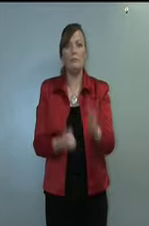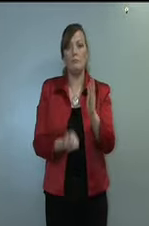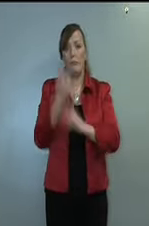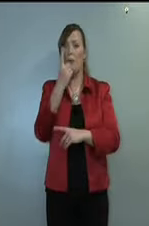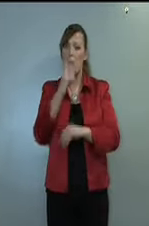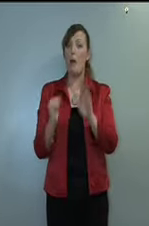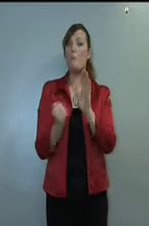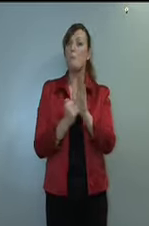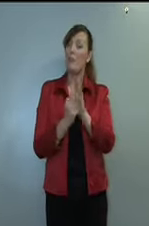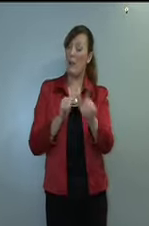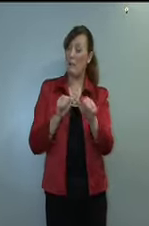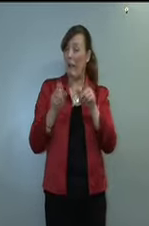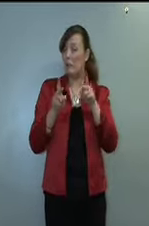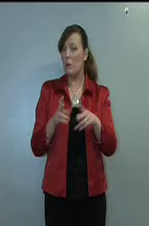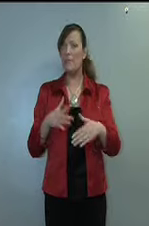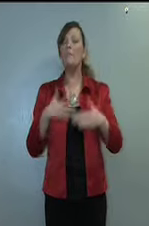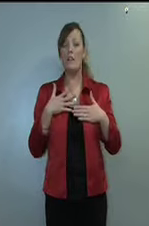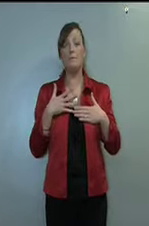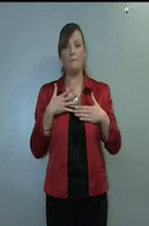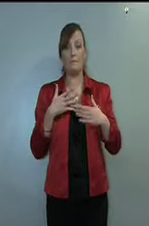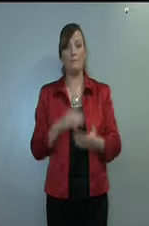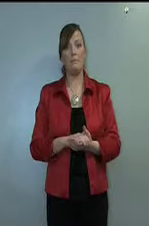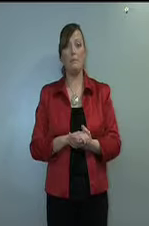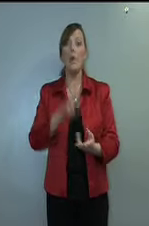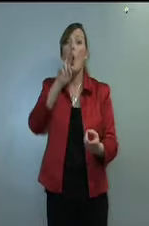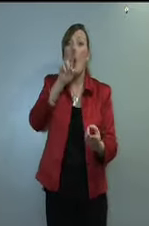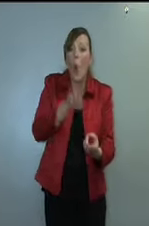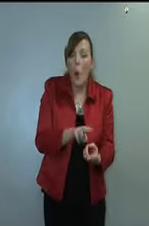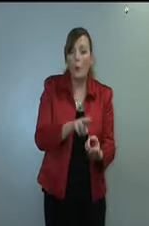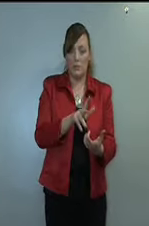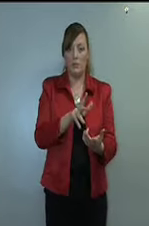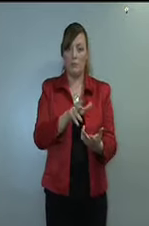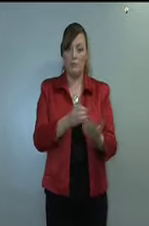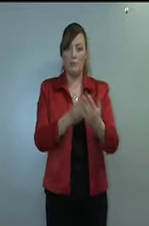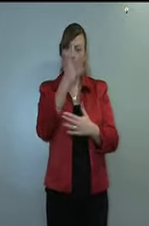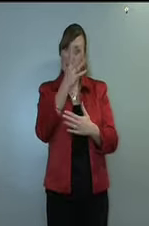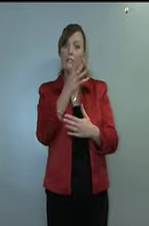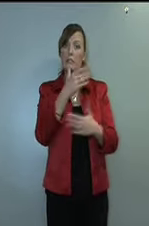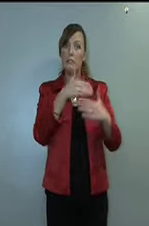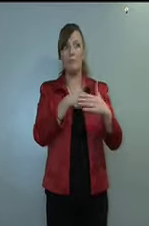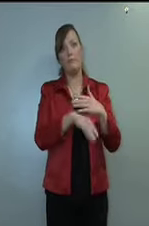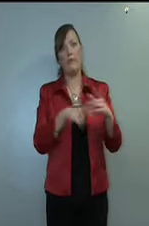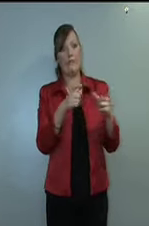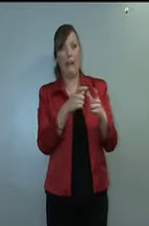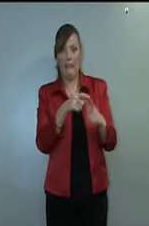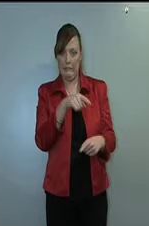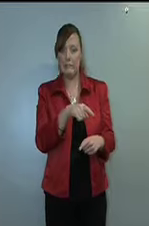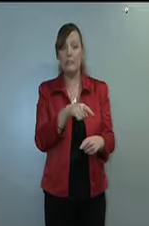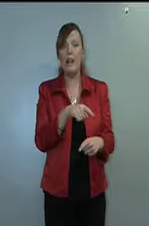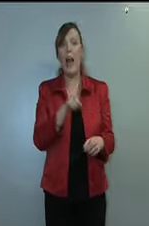the fairest pricing structures, but the preferred options were lowest price in the house with the